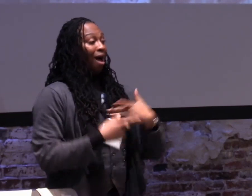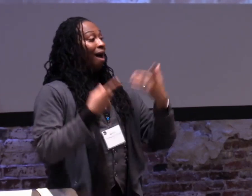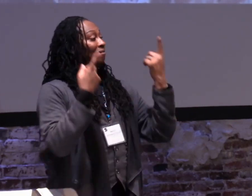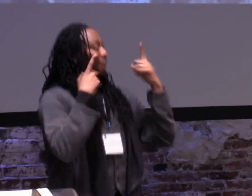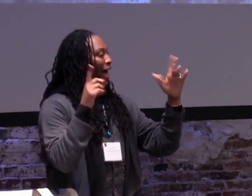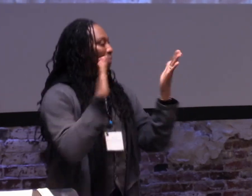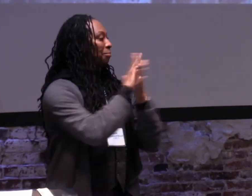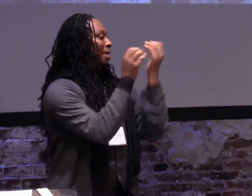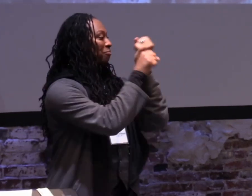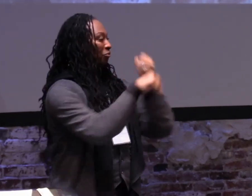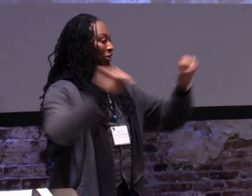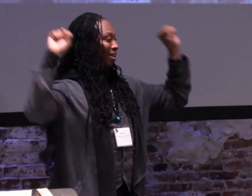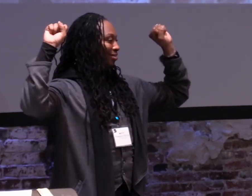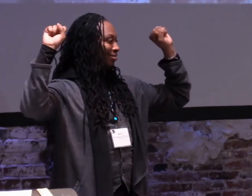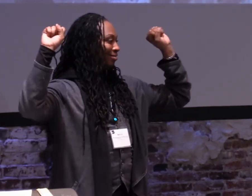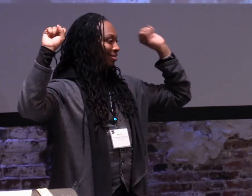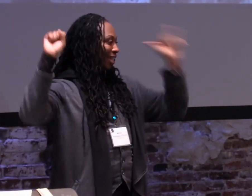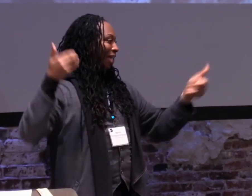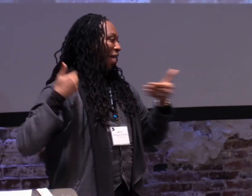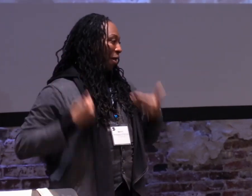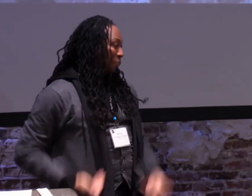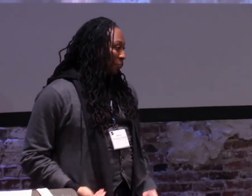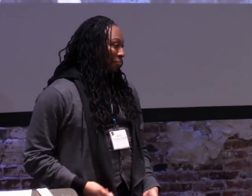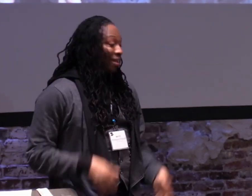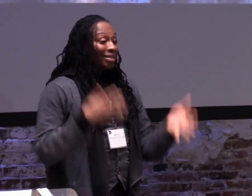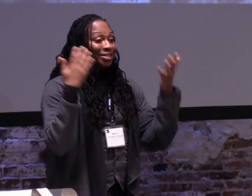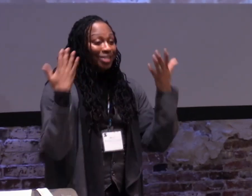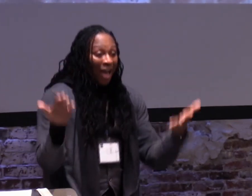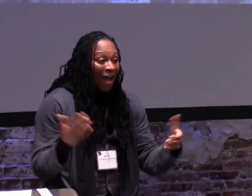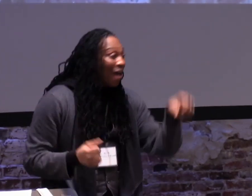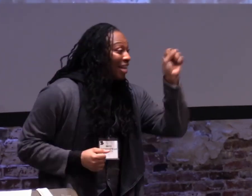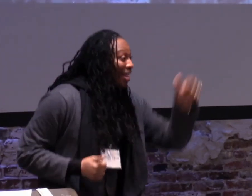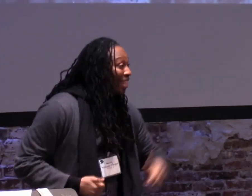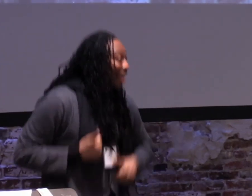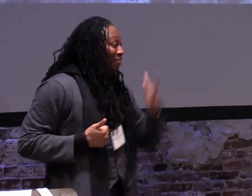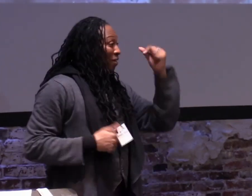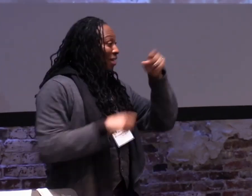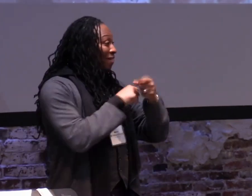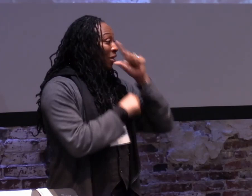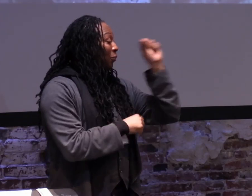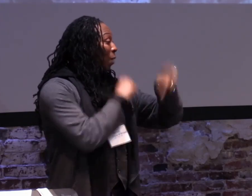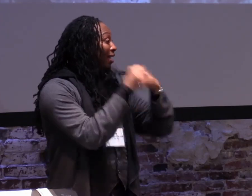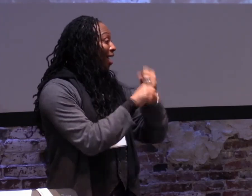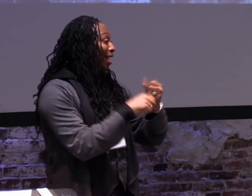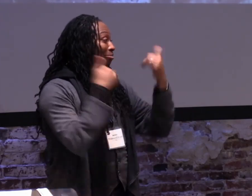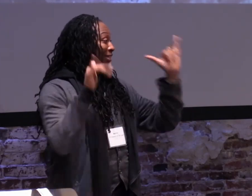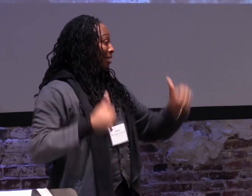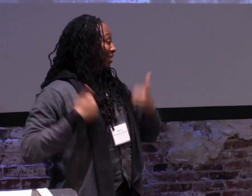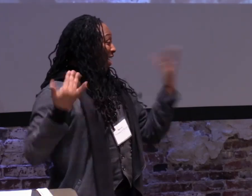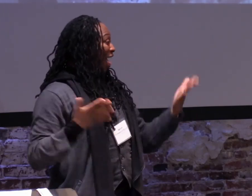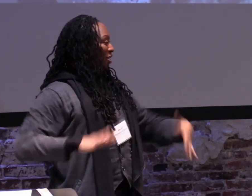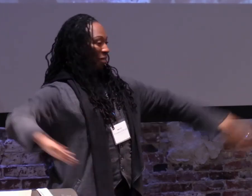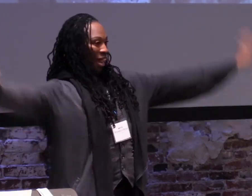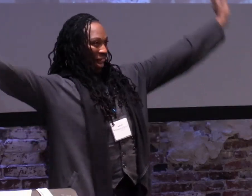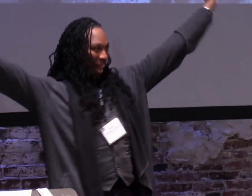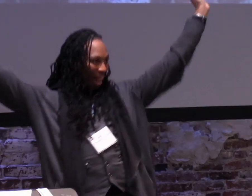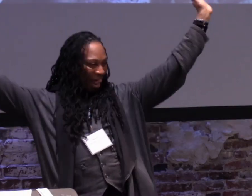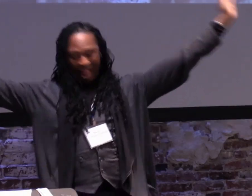How can I use icons such as a butterfly and freedom, my identity of being open and out? How can I change